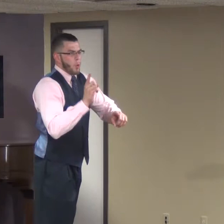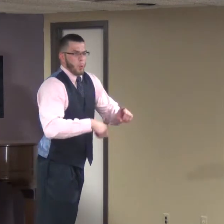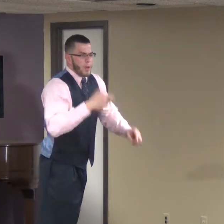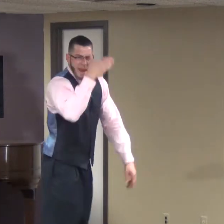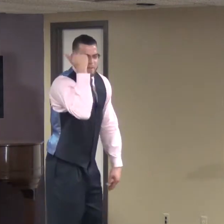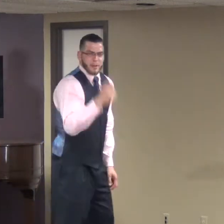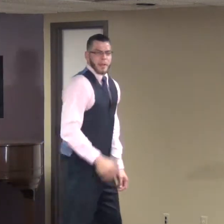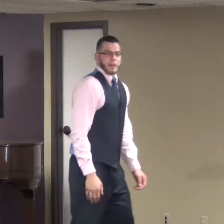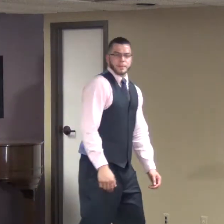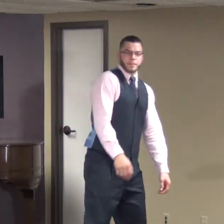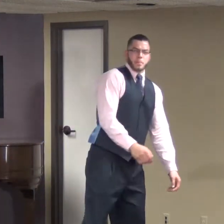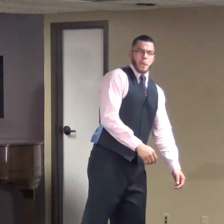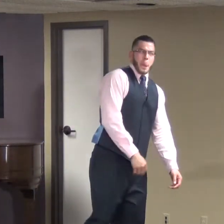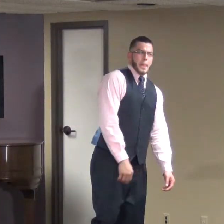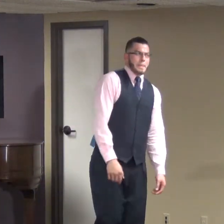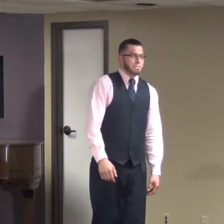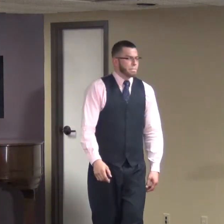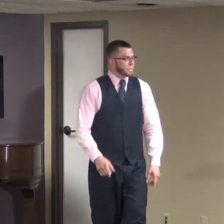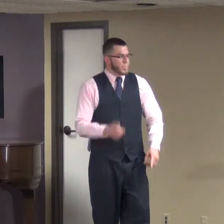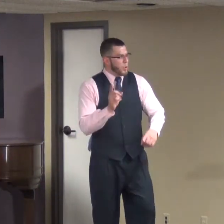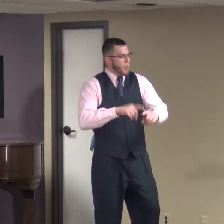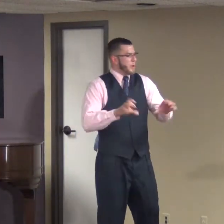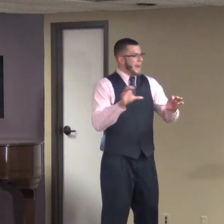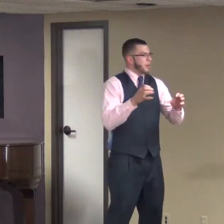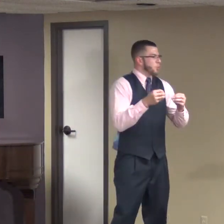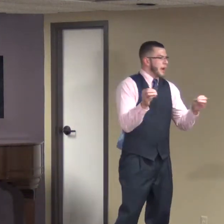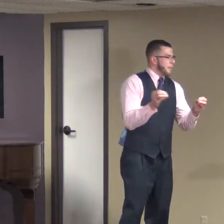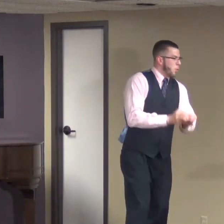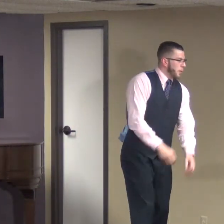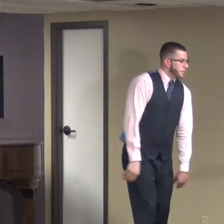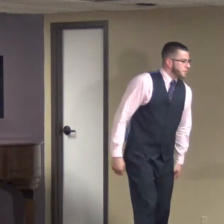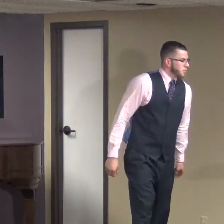We can't forget. We can't do it anymore.